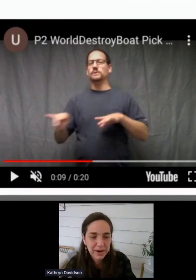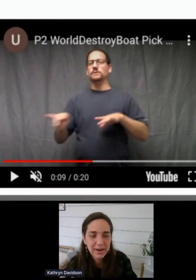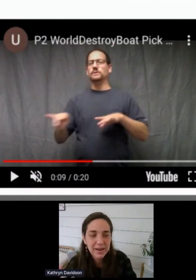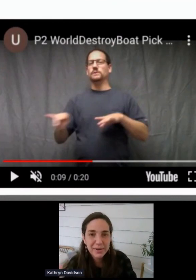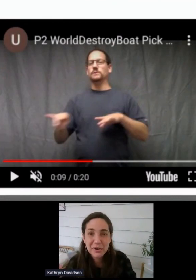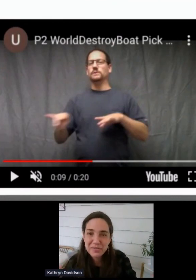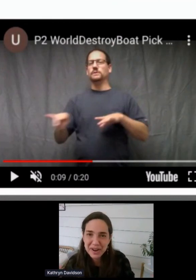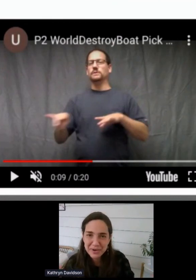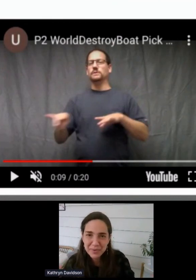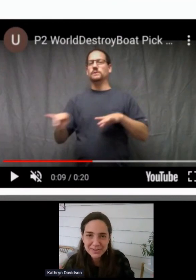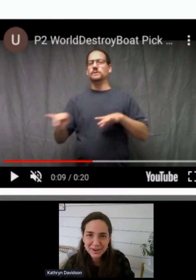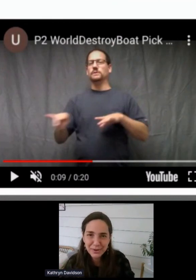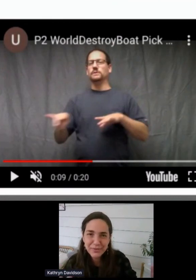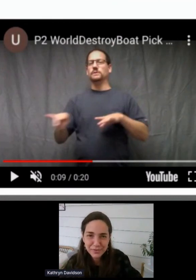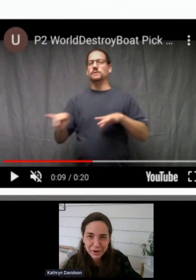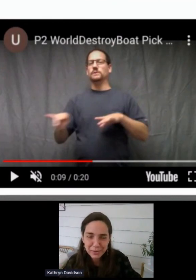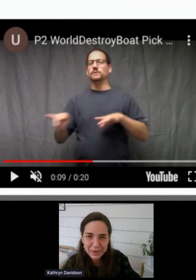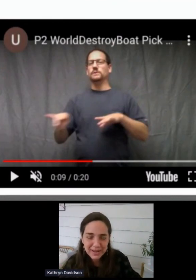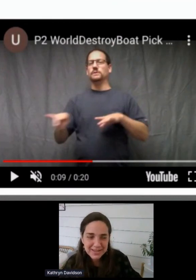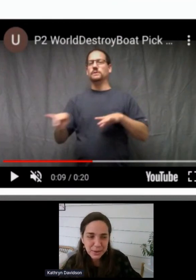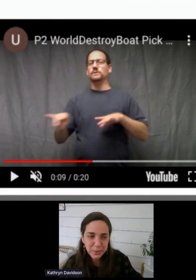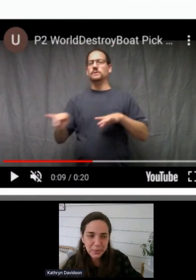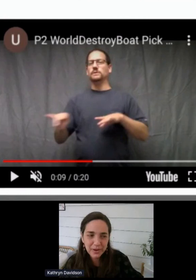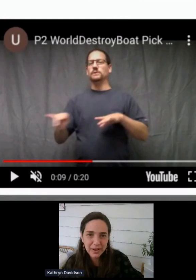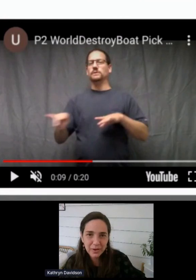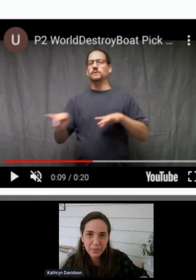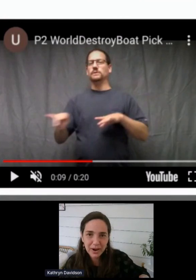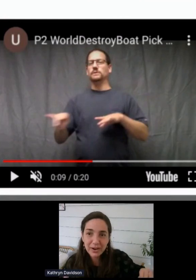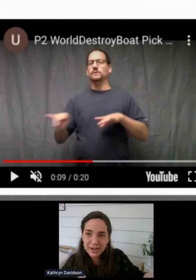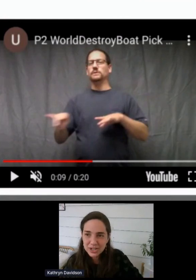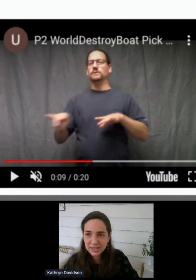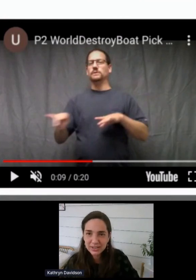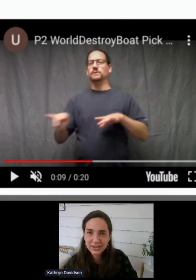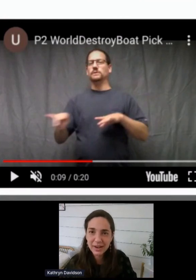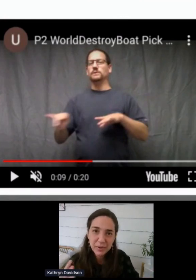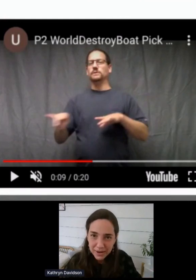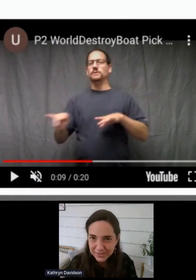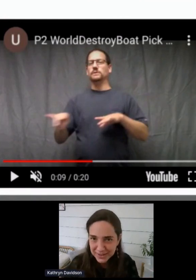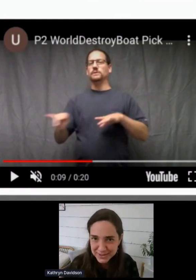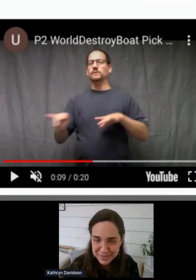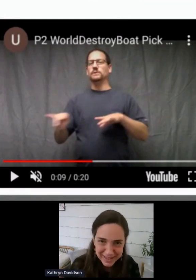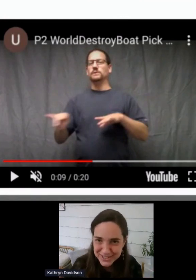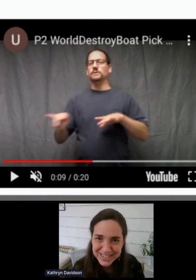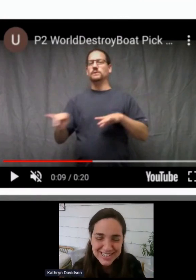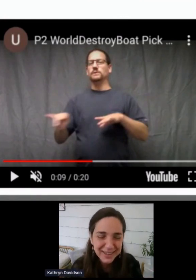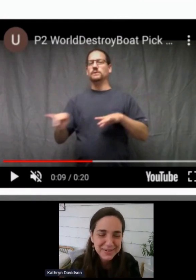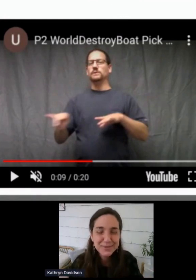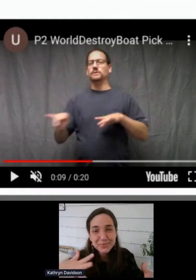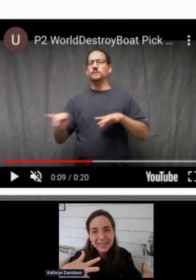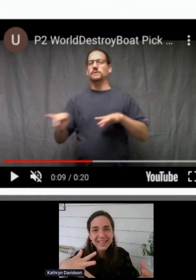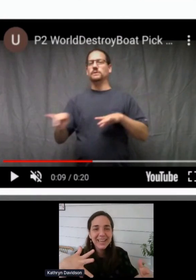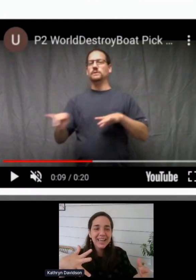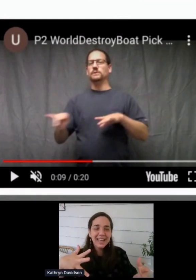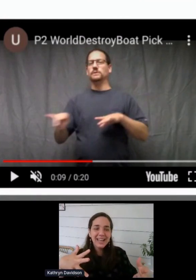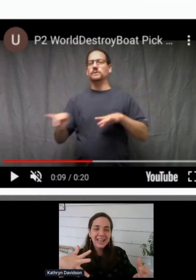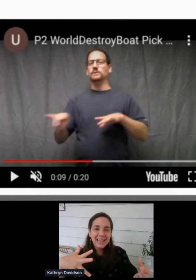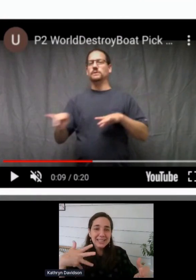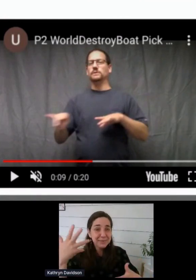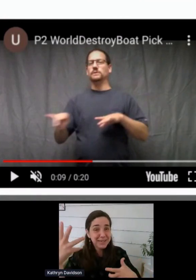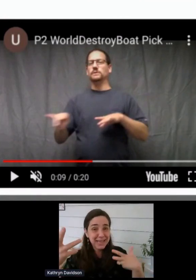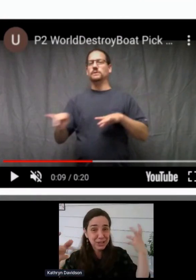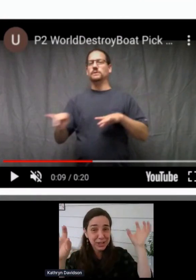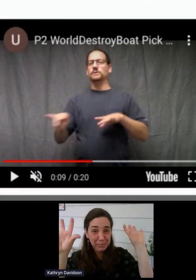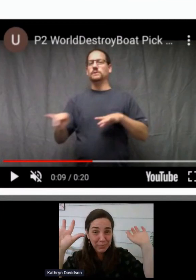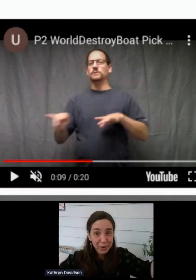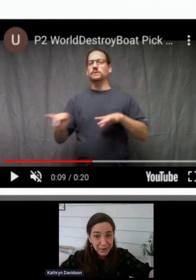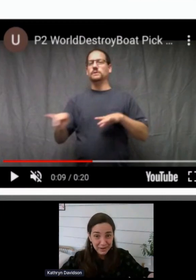Example where you don't even have a quantifier, you have a verb. So where initially it looked like quantifiers do something interesting in sign languages, really it